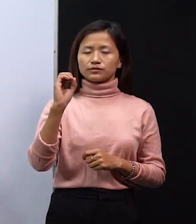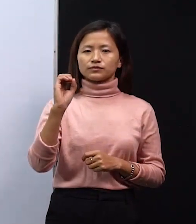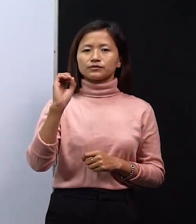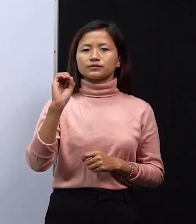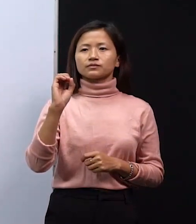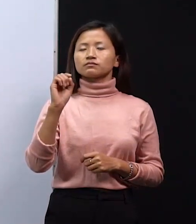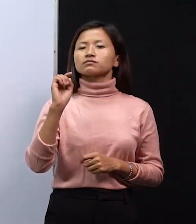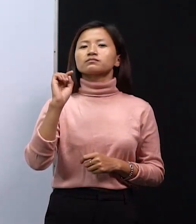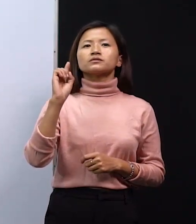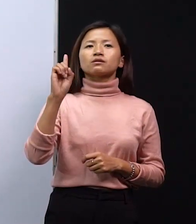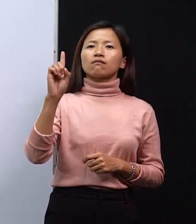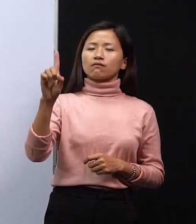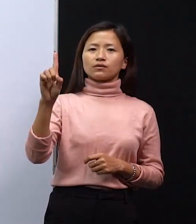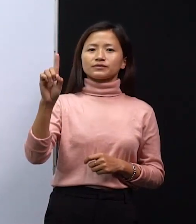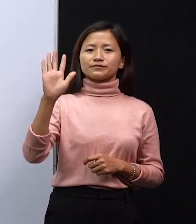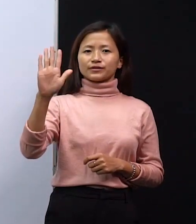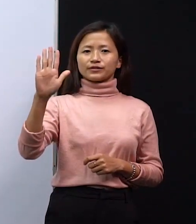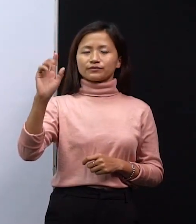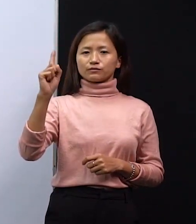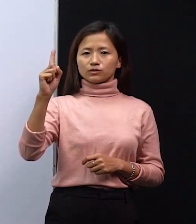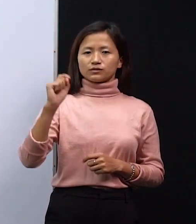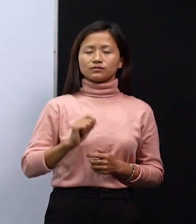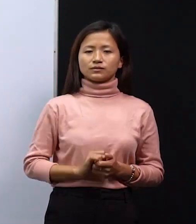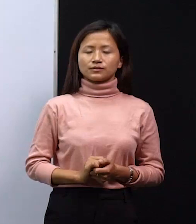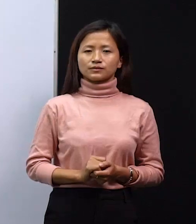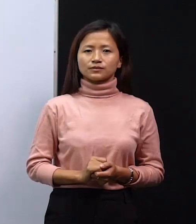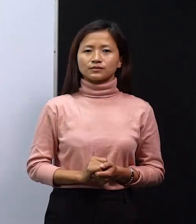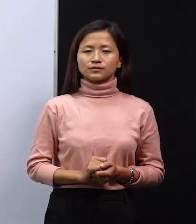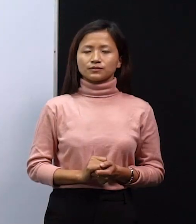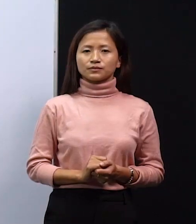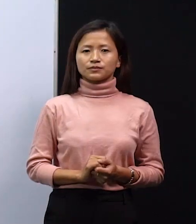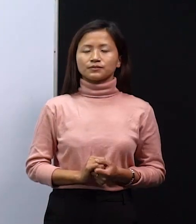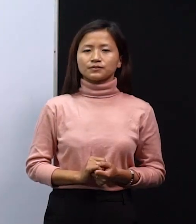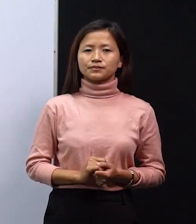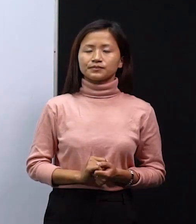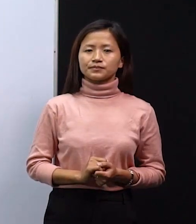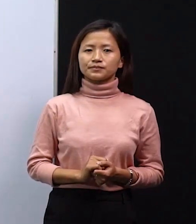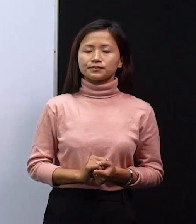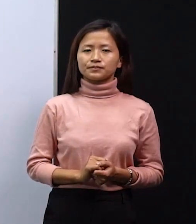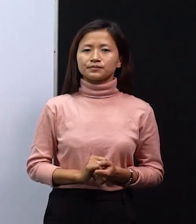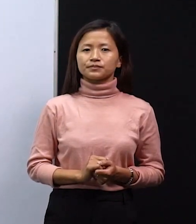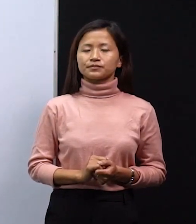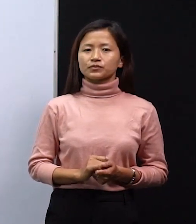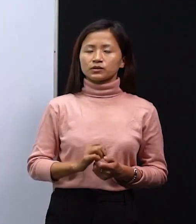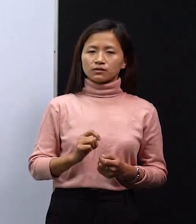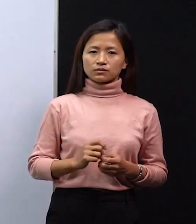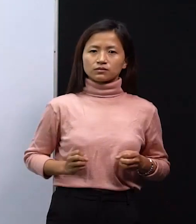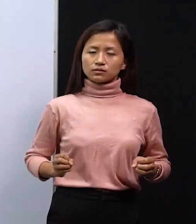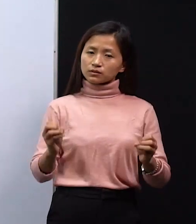textbook. Exercise 9.5. Let's start with the first